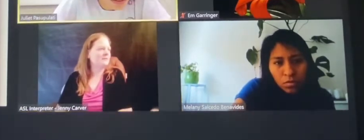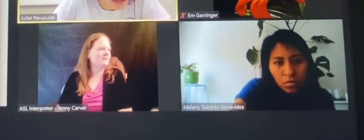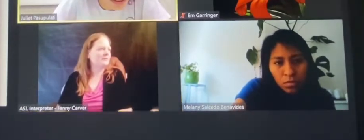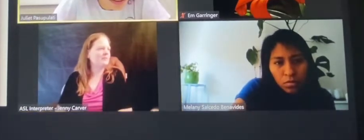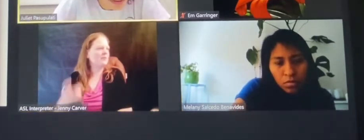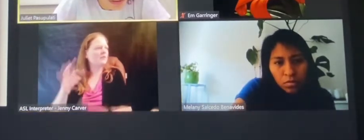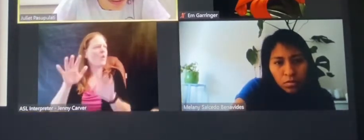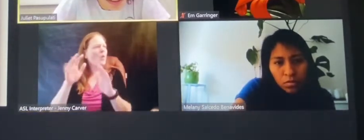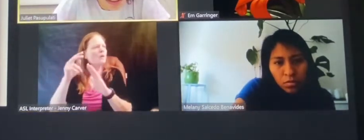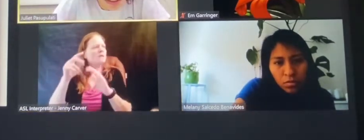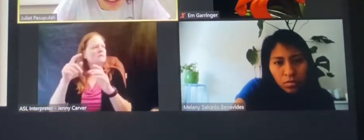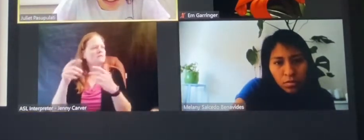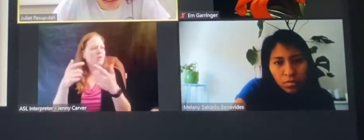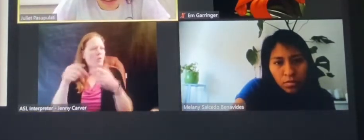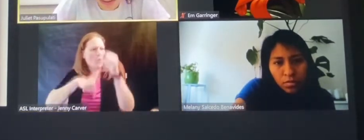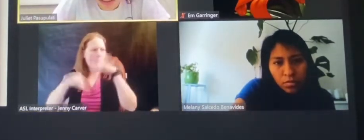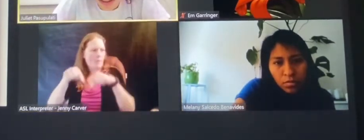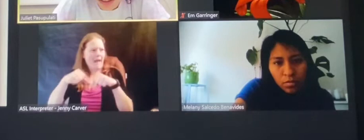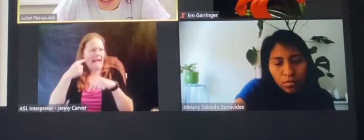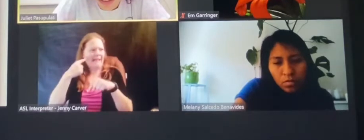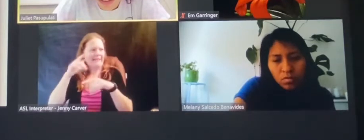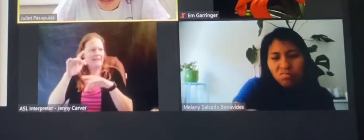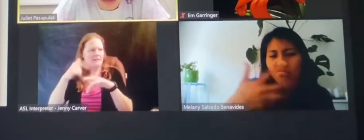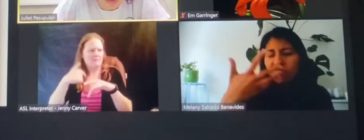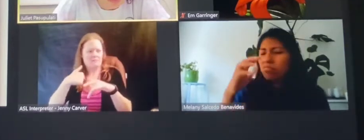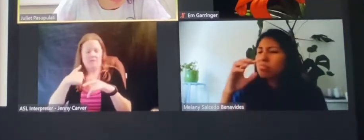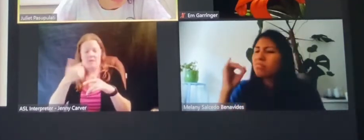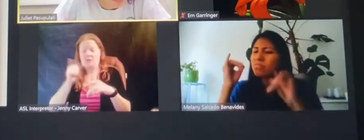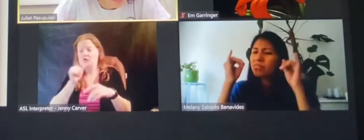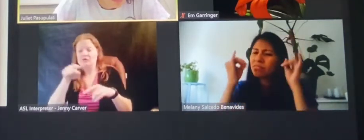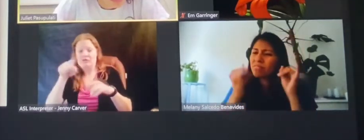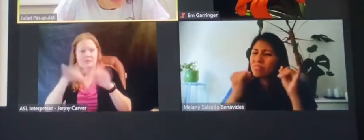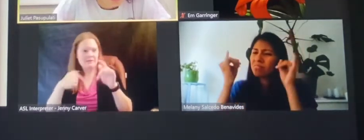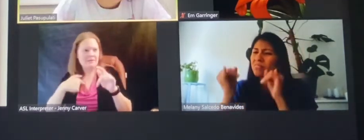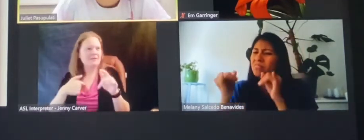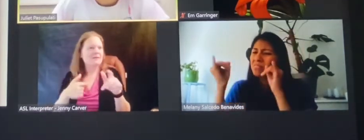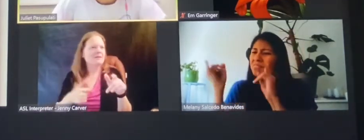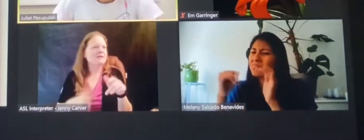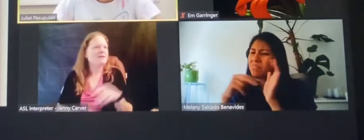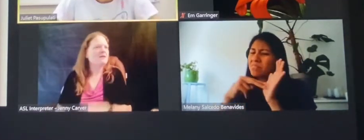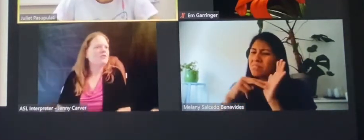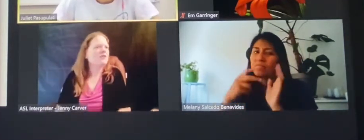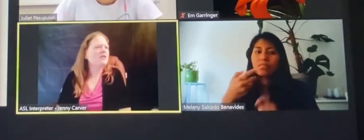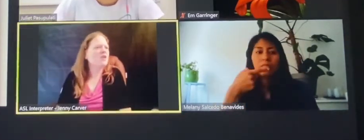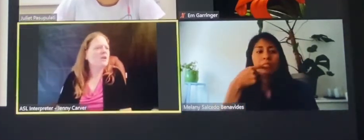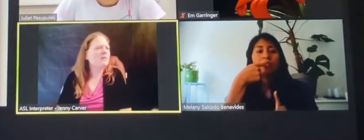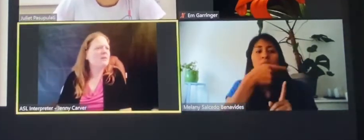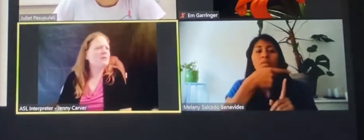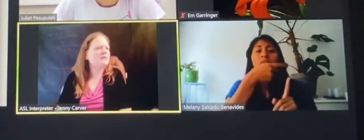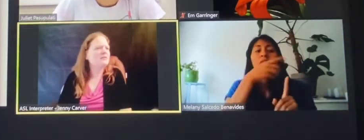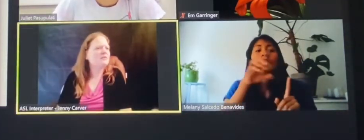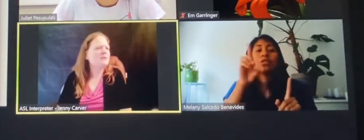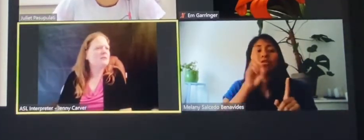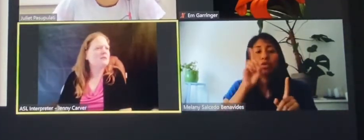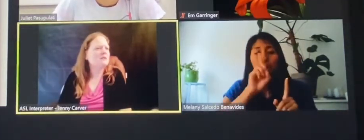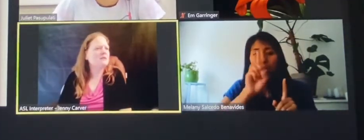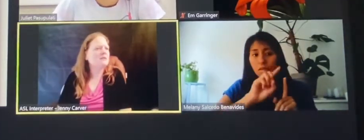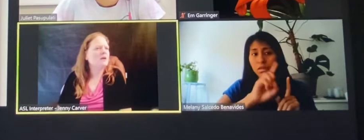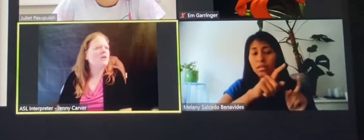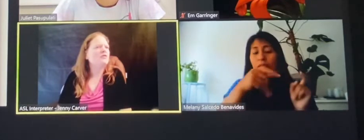We need to read the full sentence. I think you skipped a line. This one. And the individuals